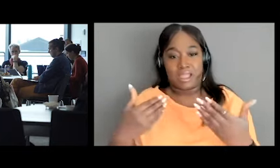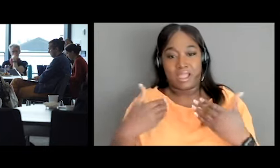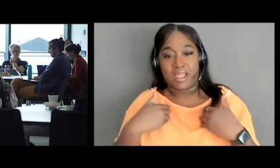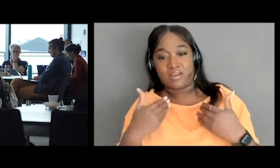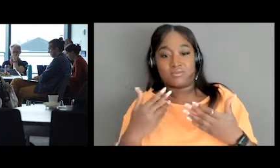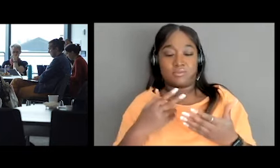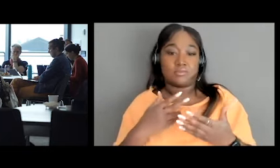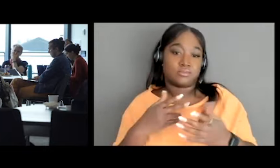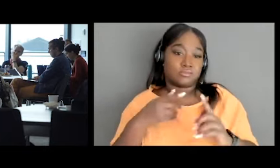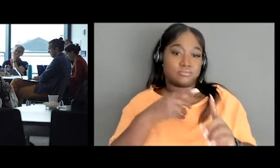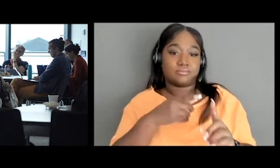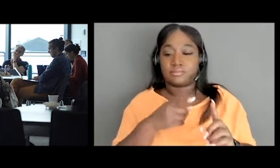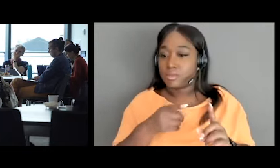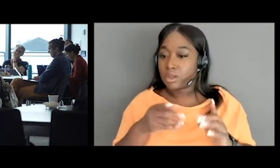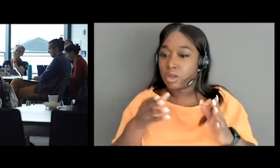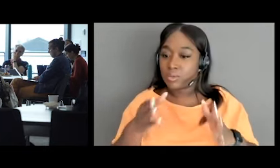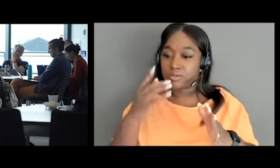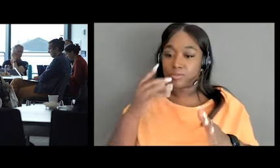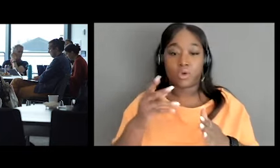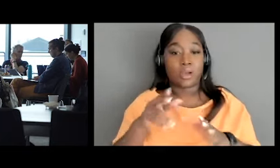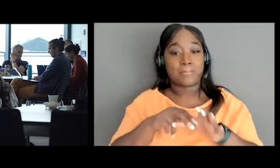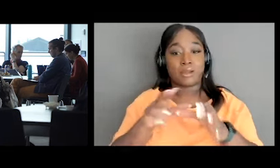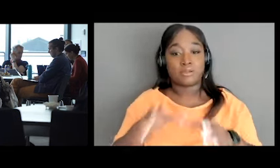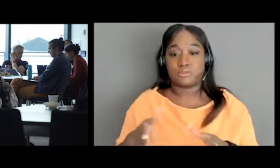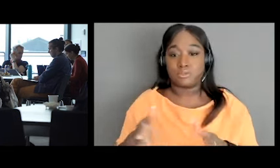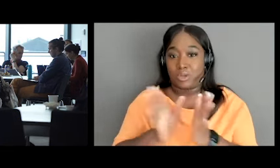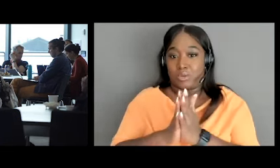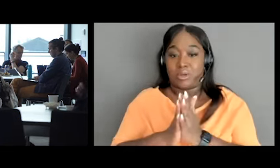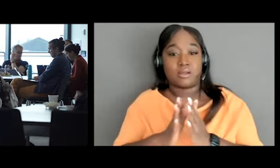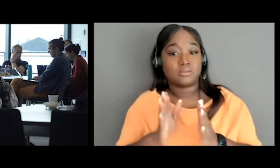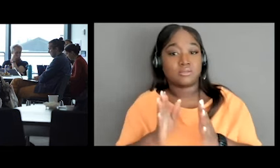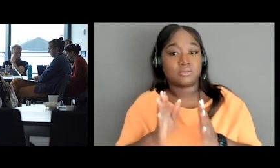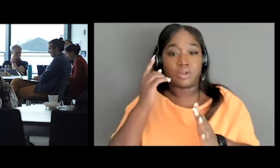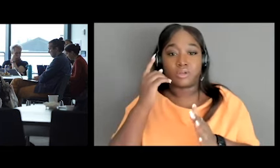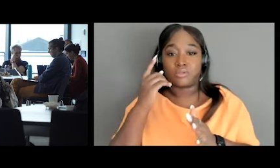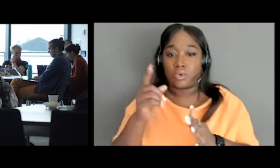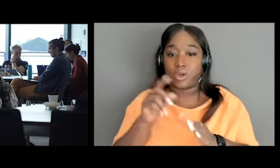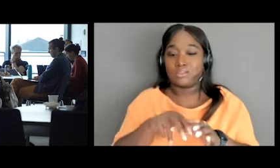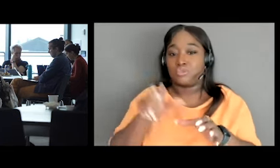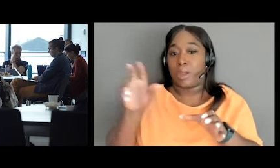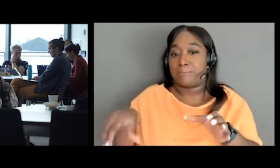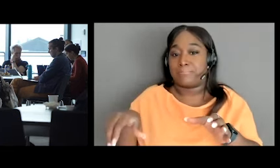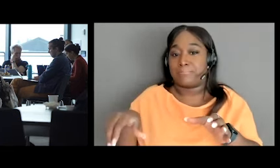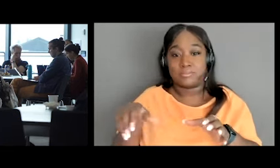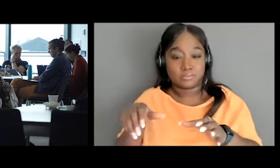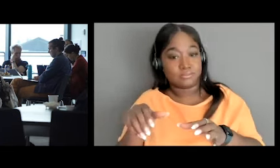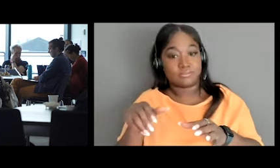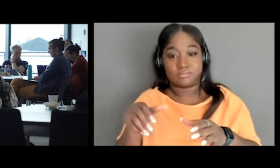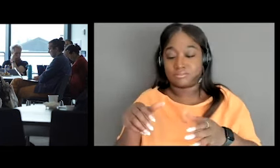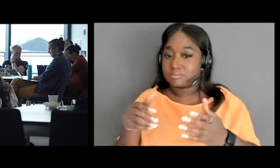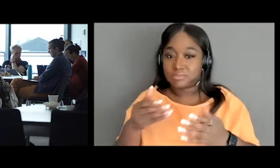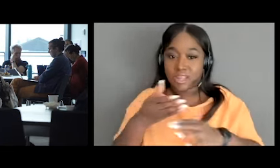a location, not at a stop, if it was closer to where they needed to go. So could we offer